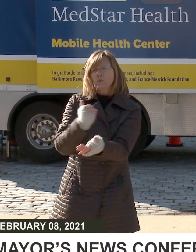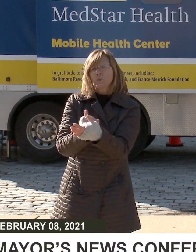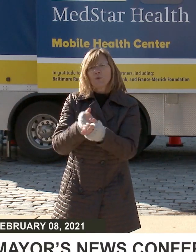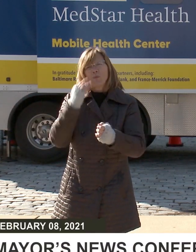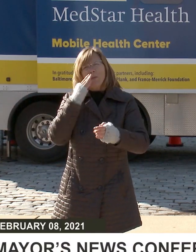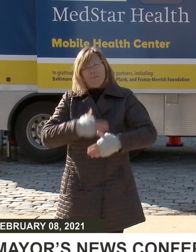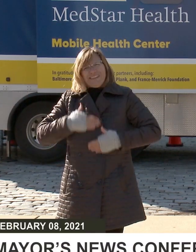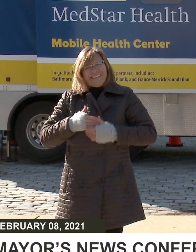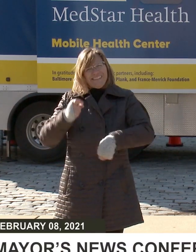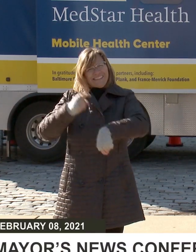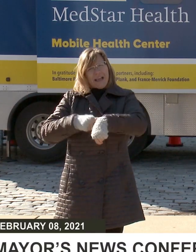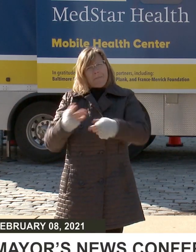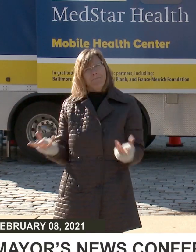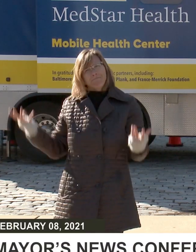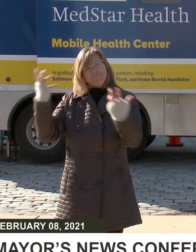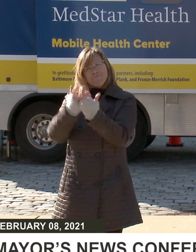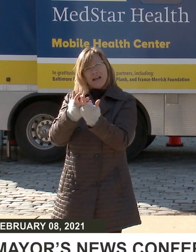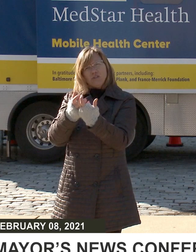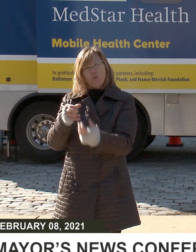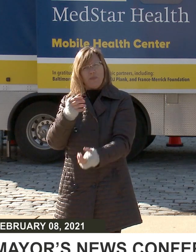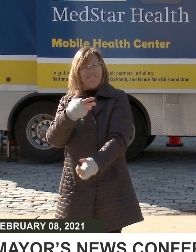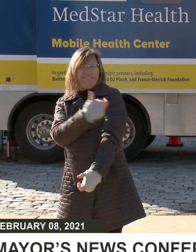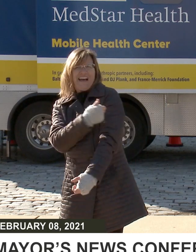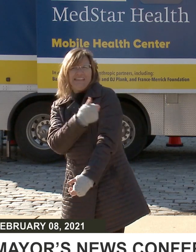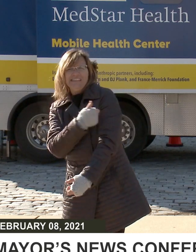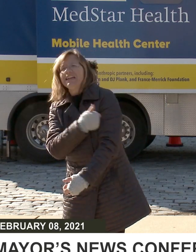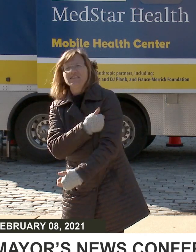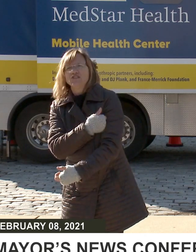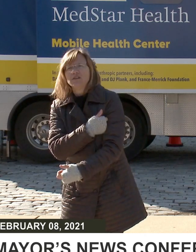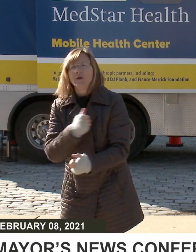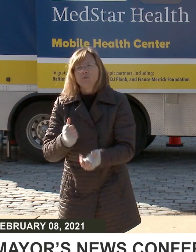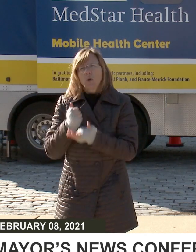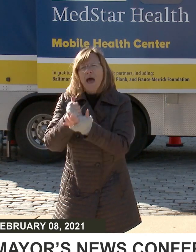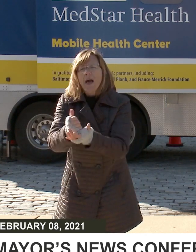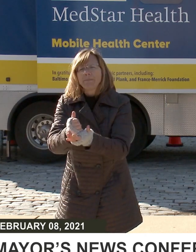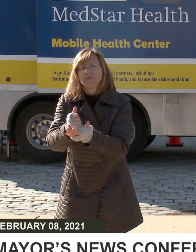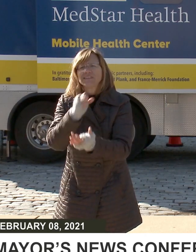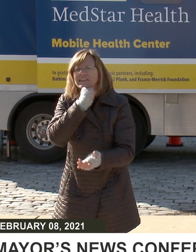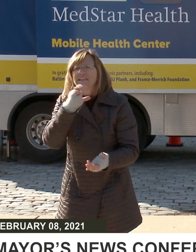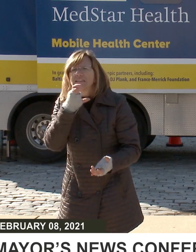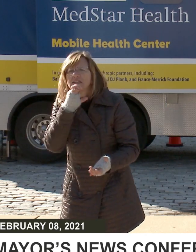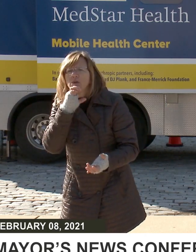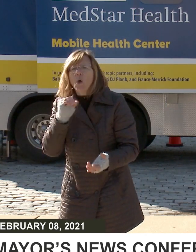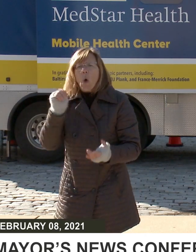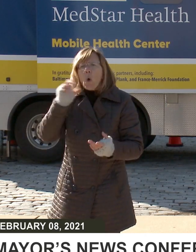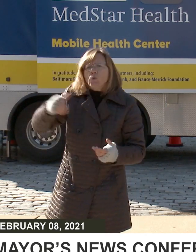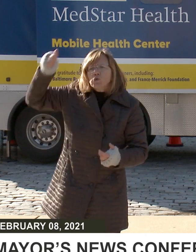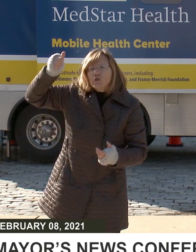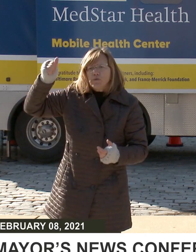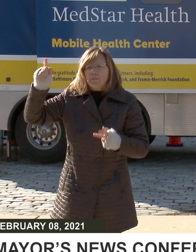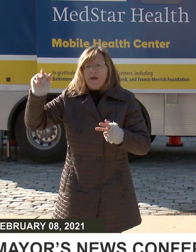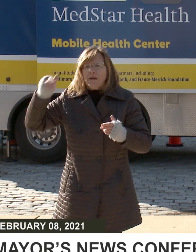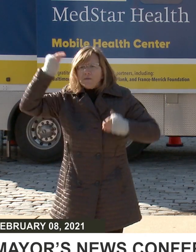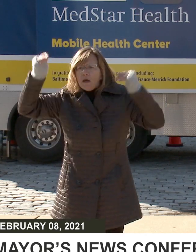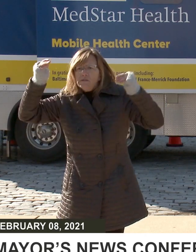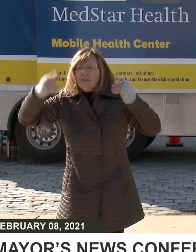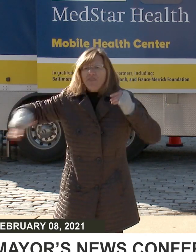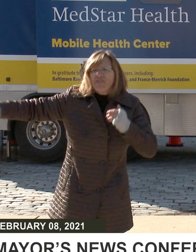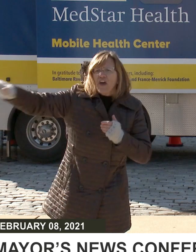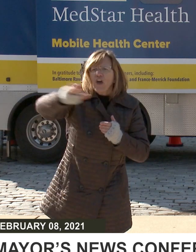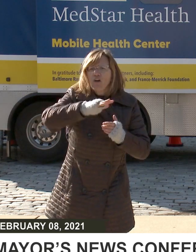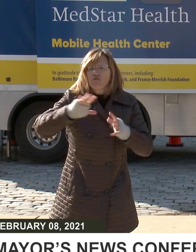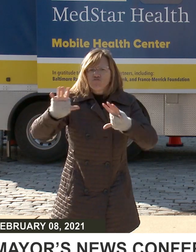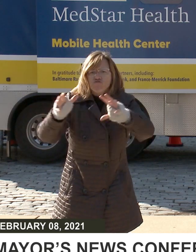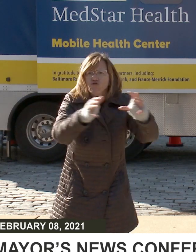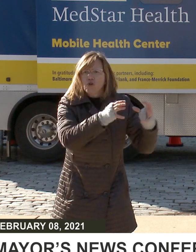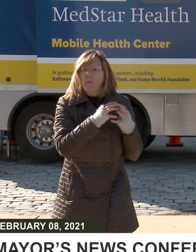this coordinated vaccination initiative to help older adults in eligible priority populations and groups